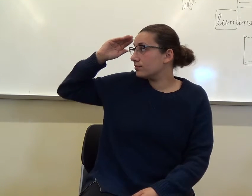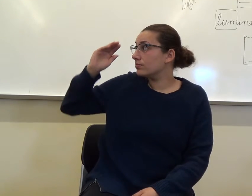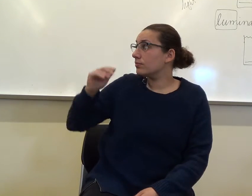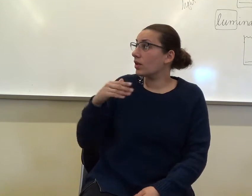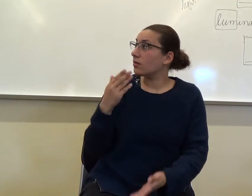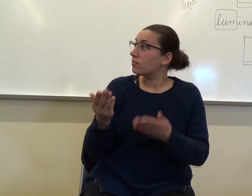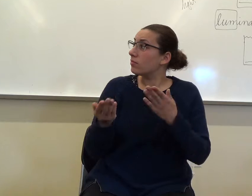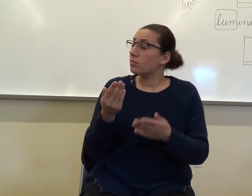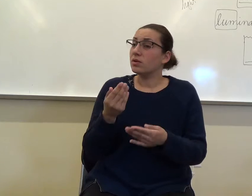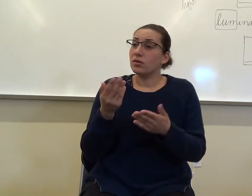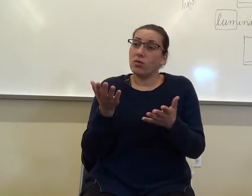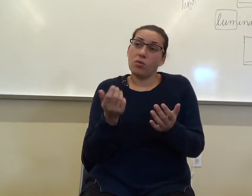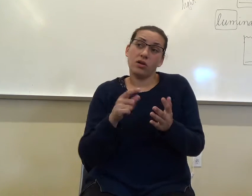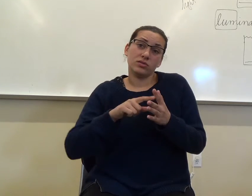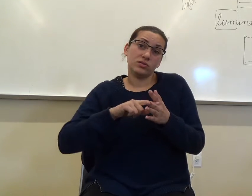start looking this up.